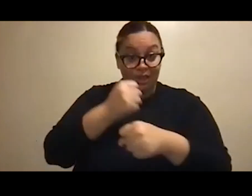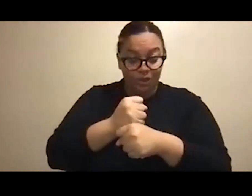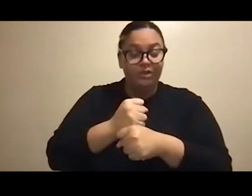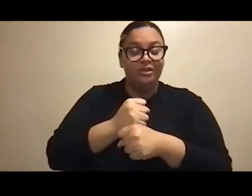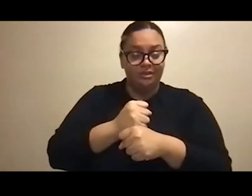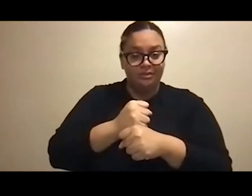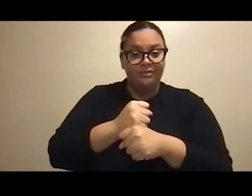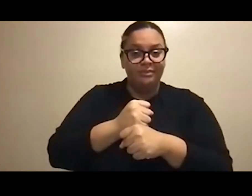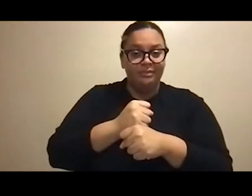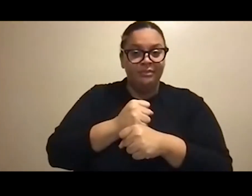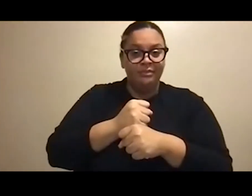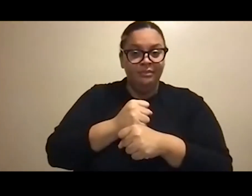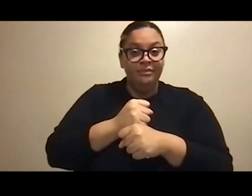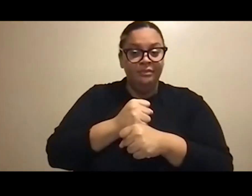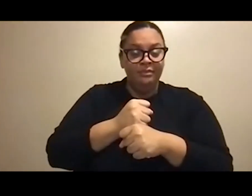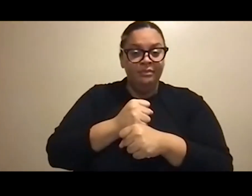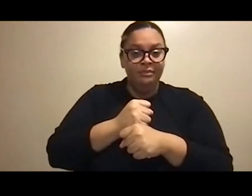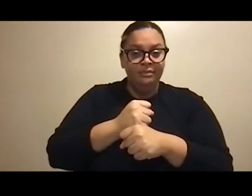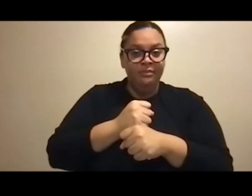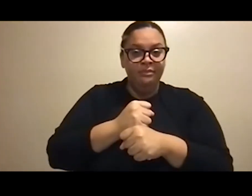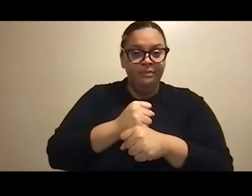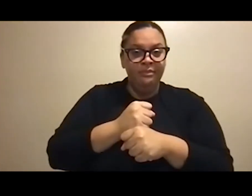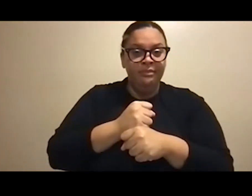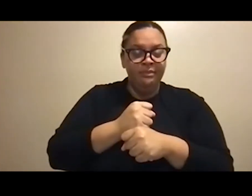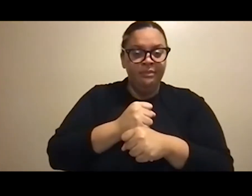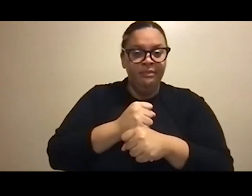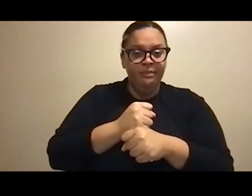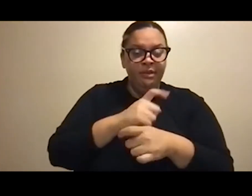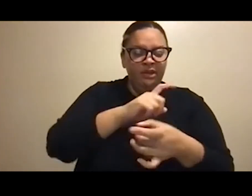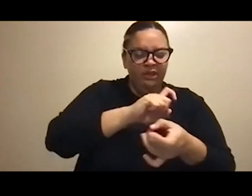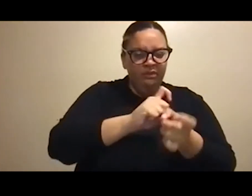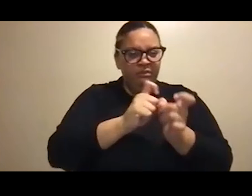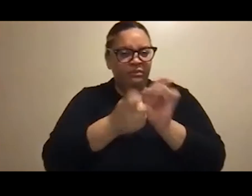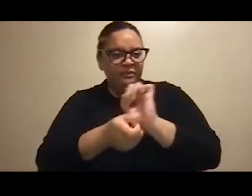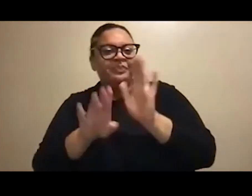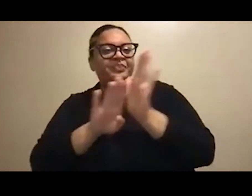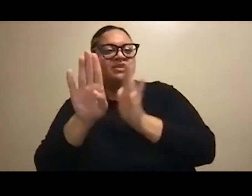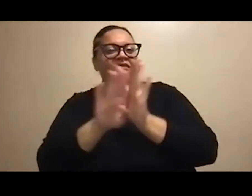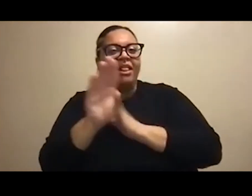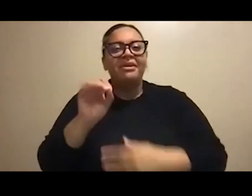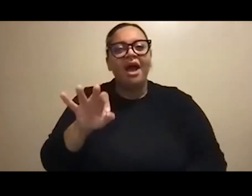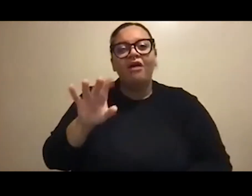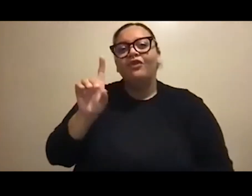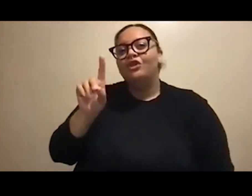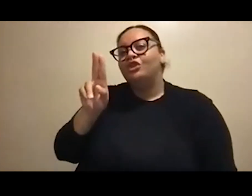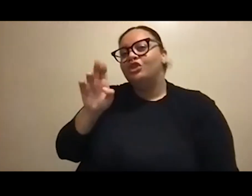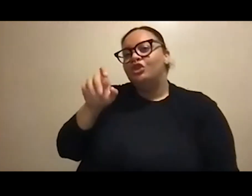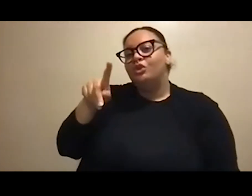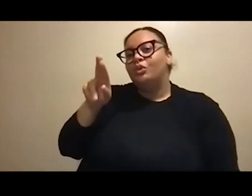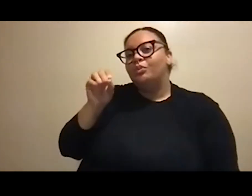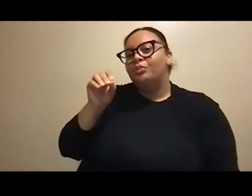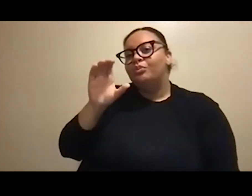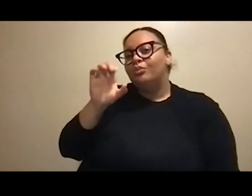understand. What you've got in the last 800 years is the development of due process in a way that